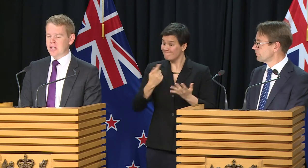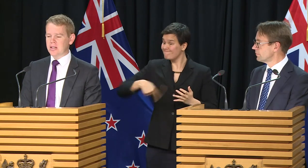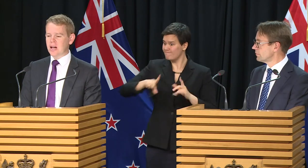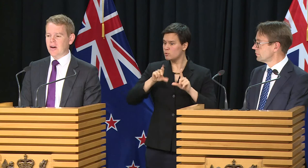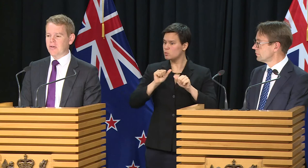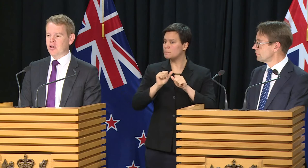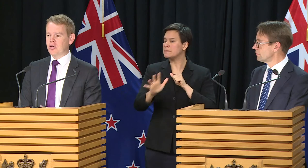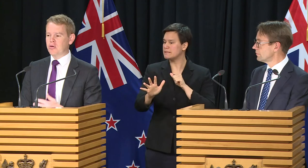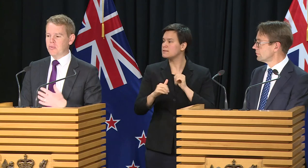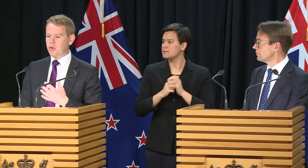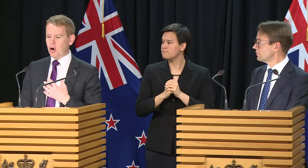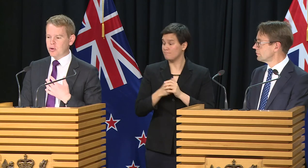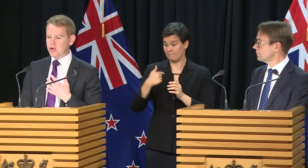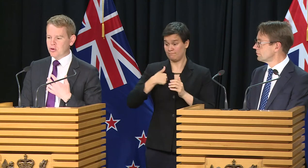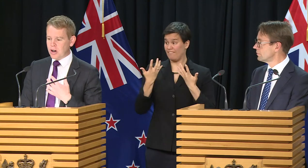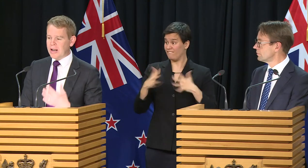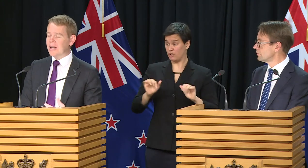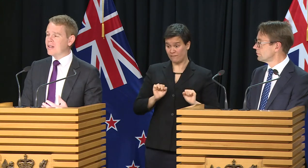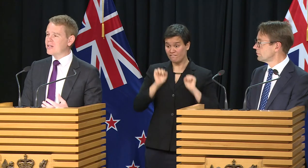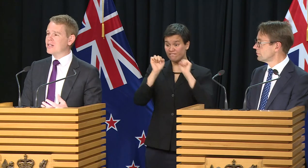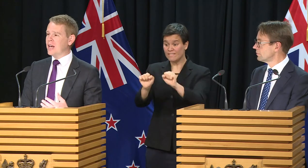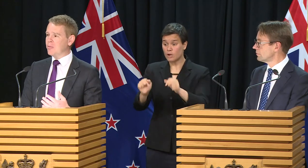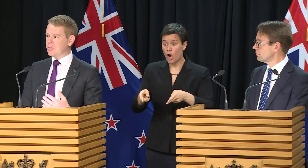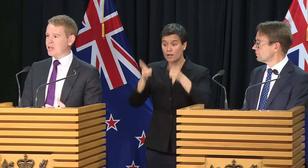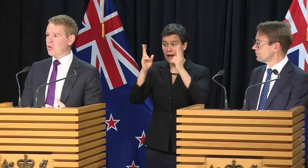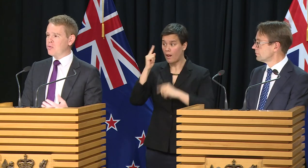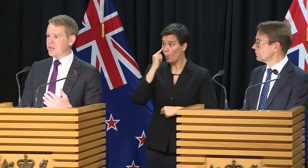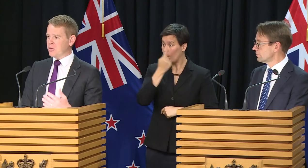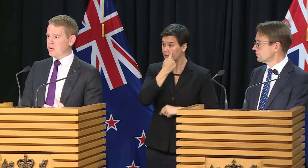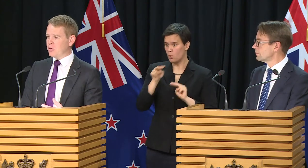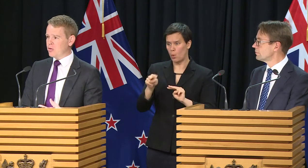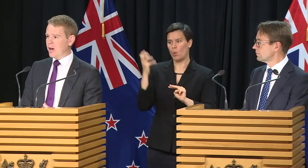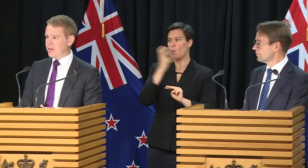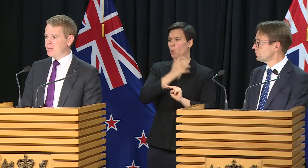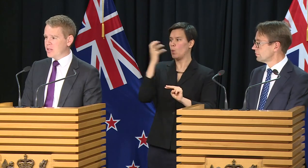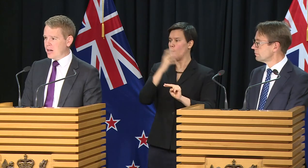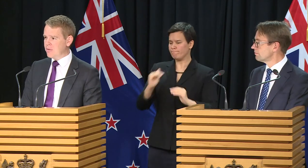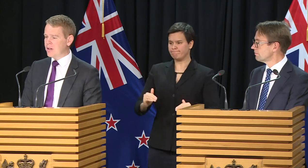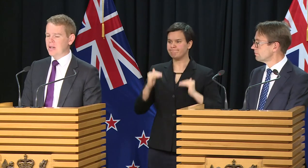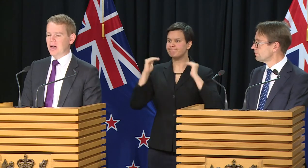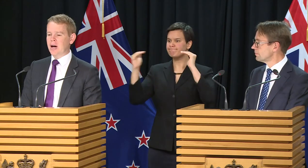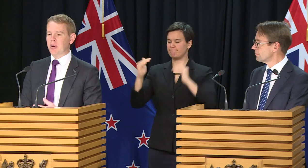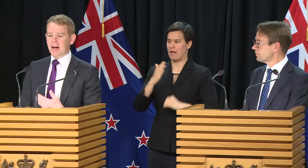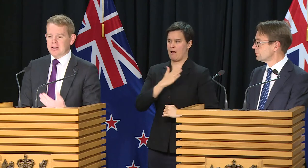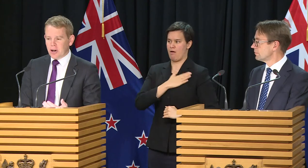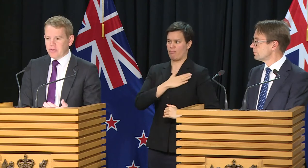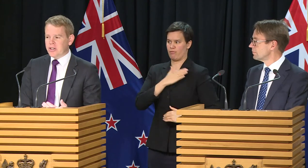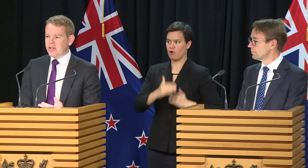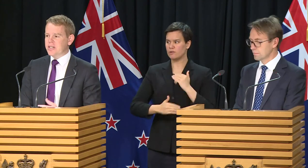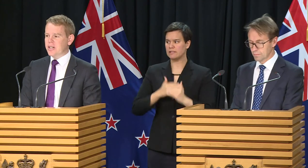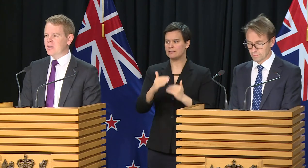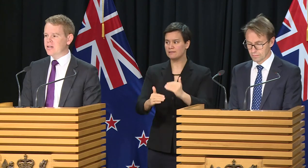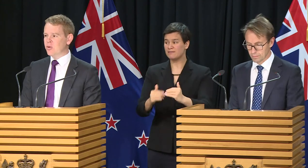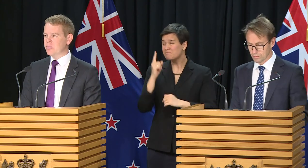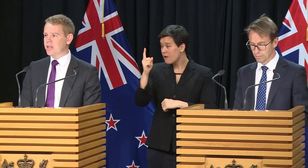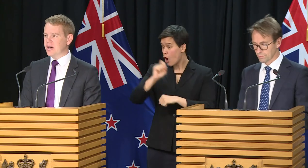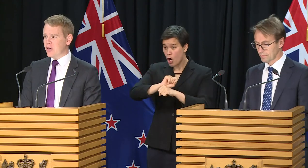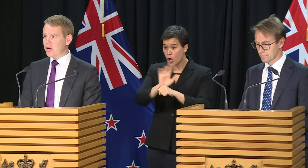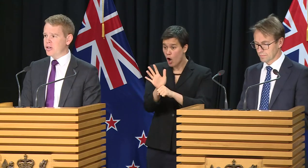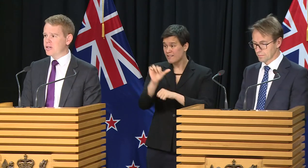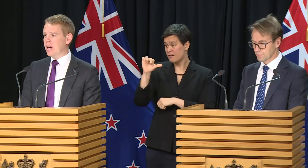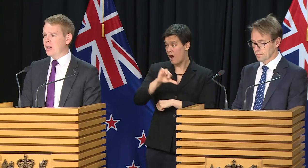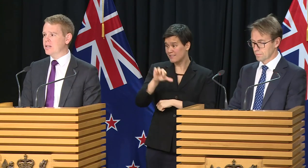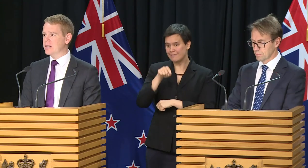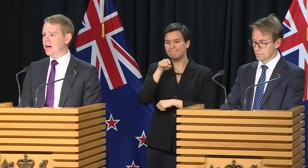visits, the staff go to great lengths to keep themselves and those around them safe. But COVID-19 is ultimately